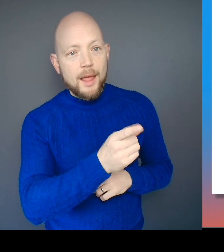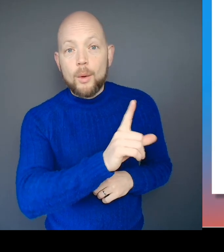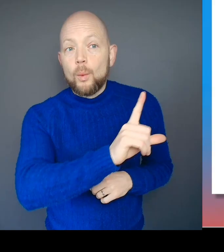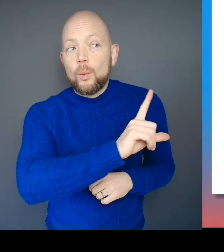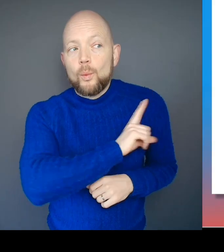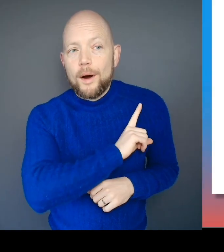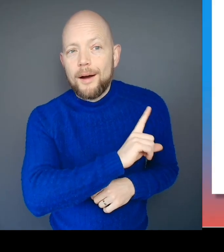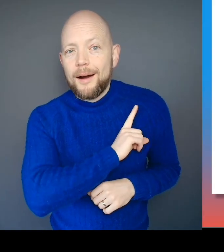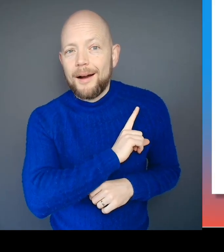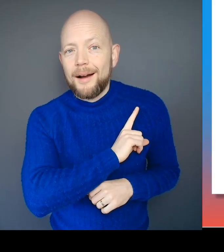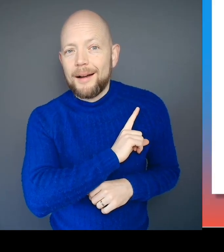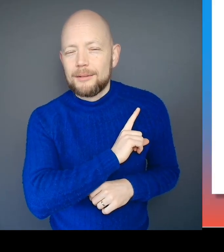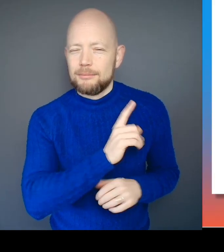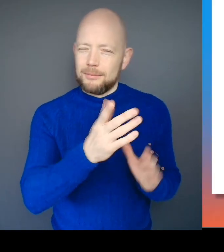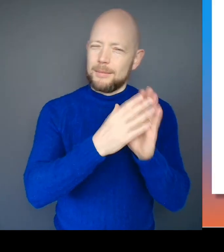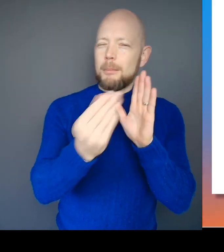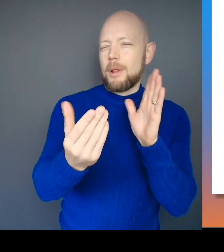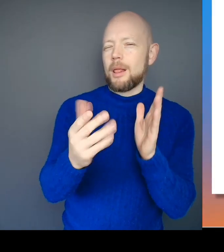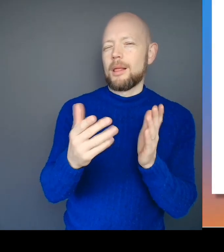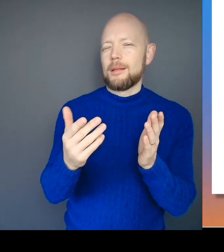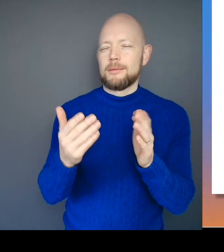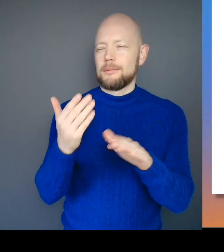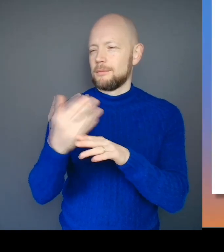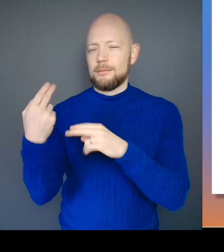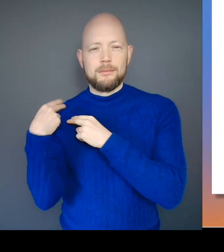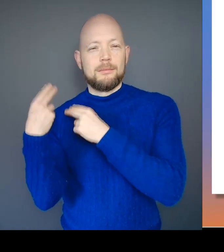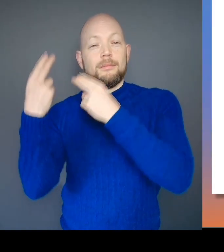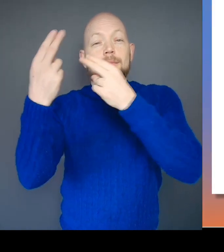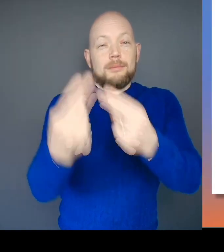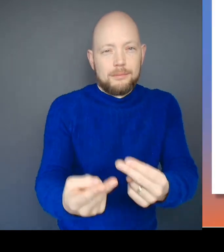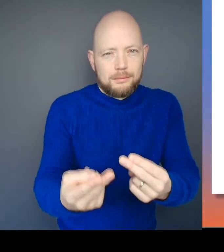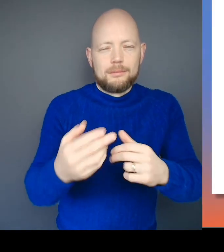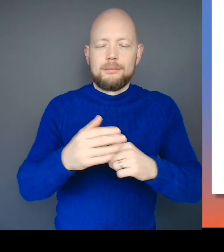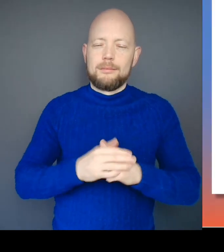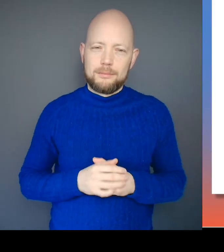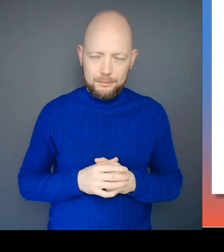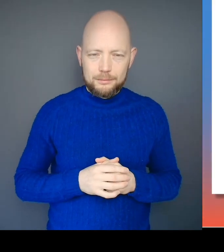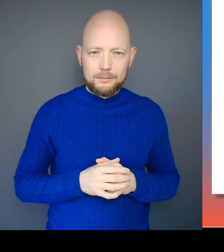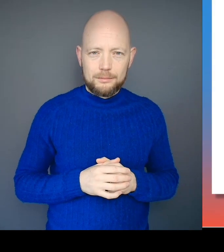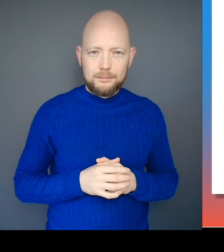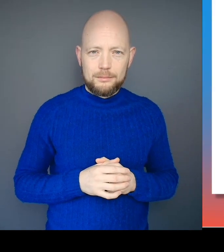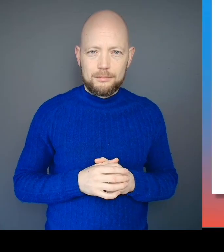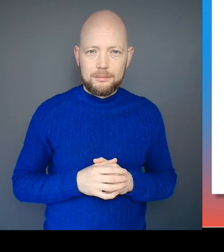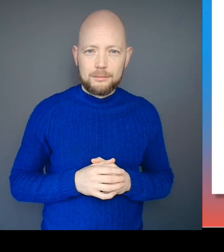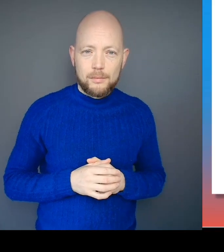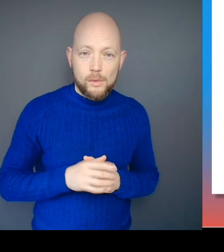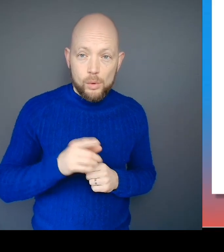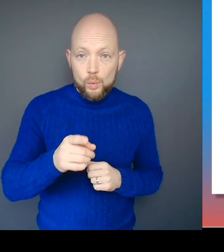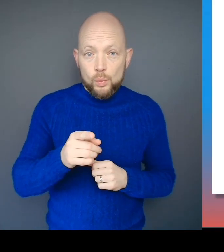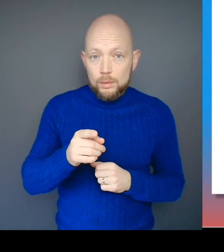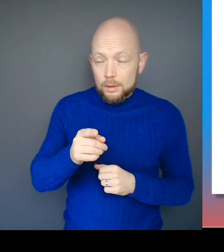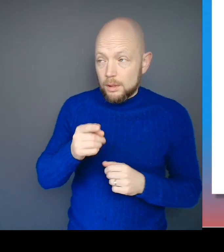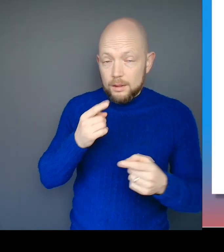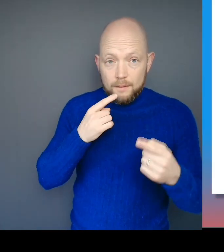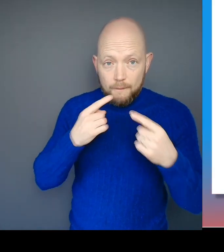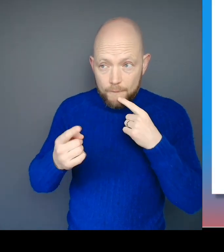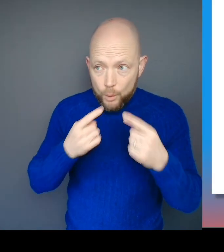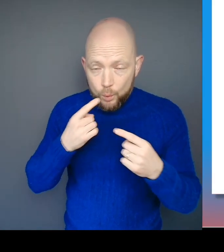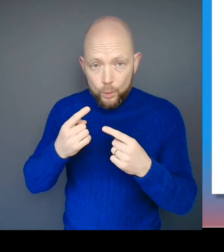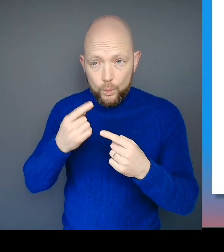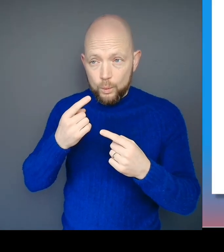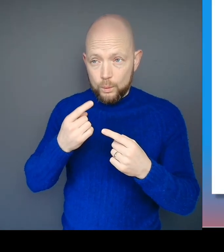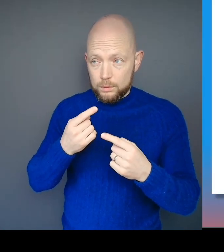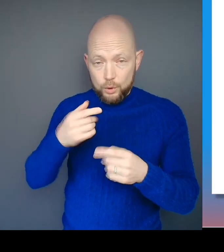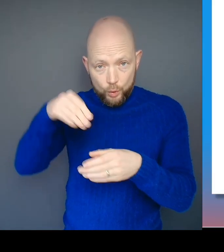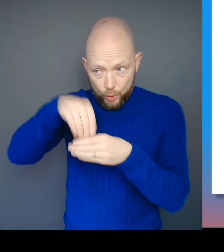somebody why you want that, think about any time you've been delegated a task or you delegate a task to someone else. How much better